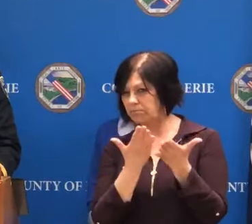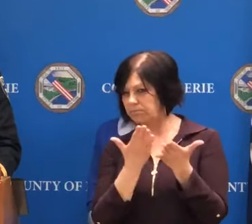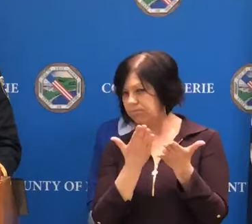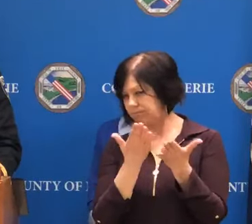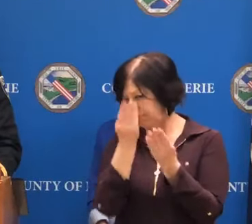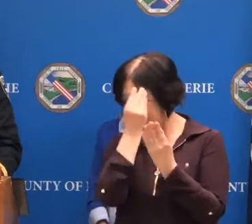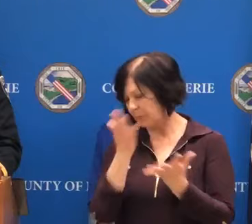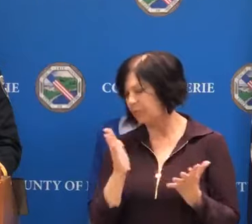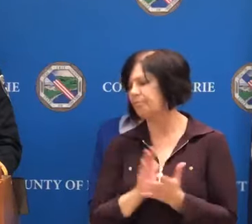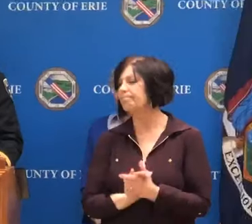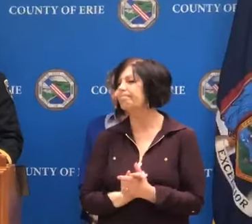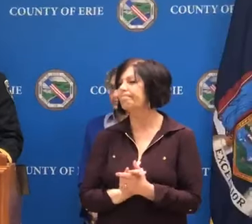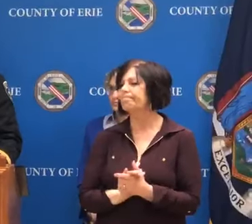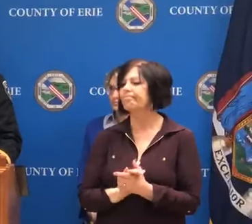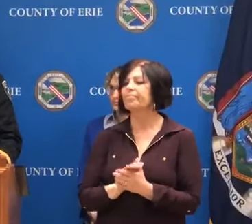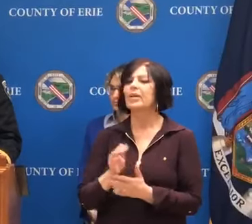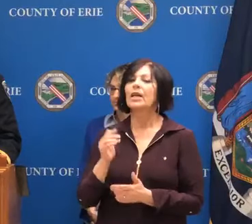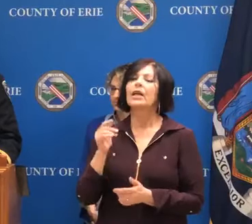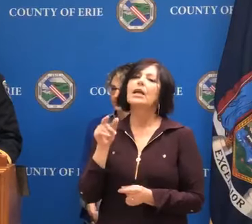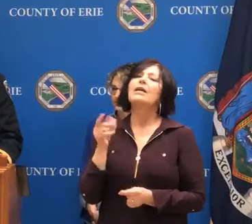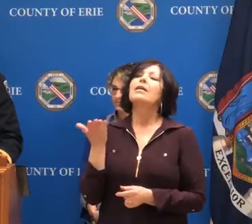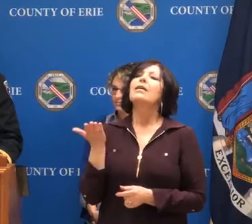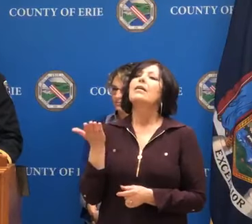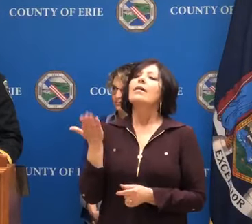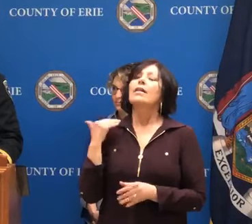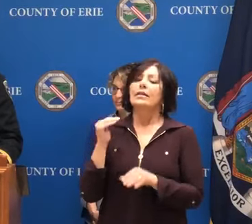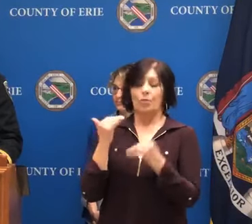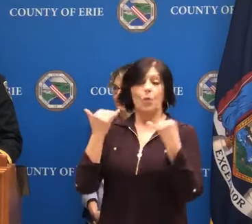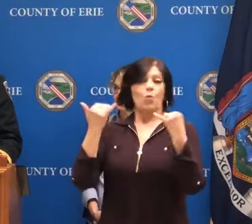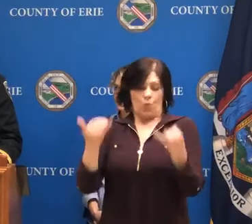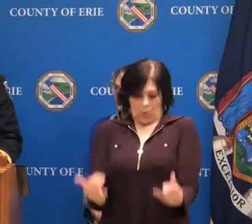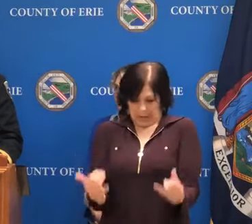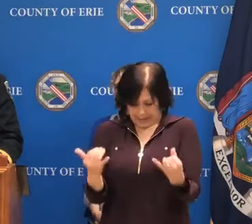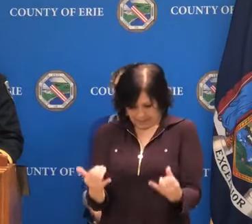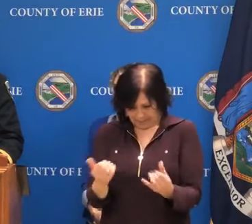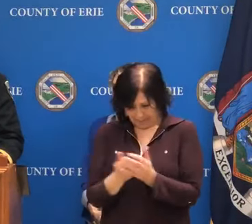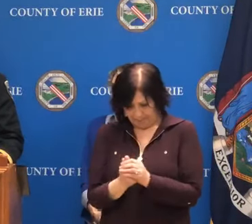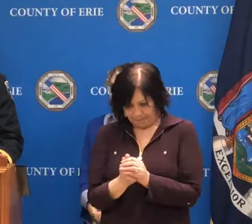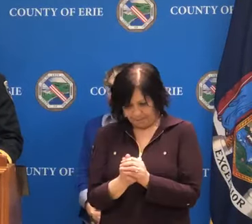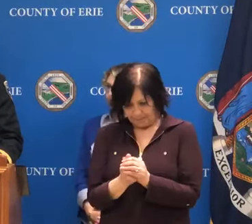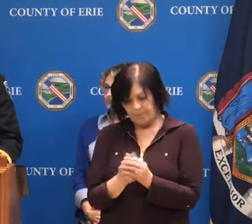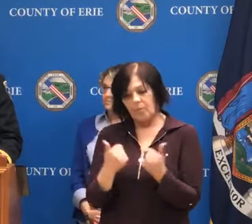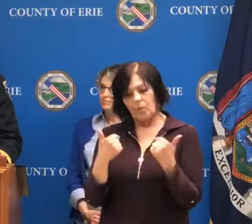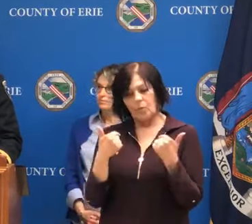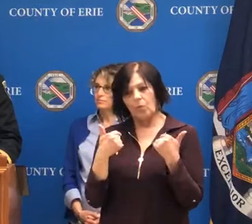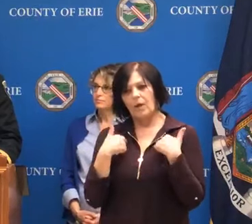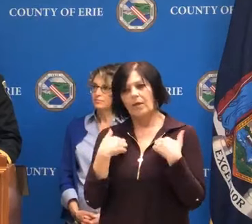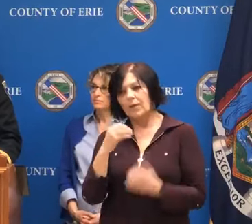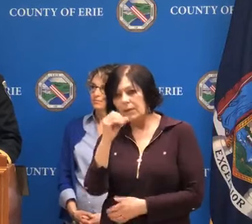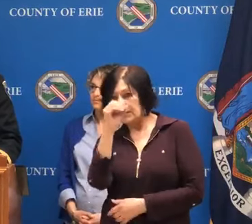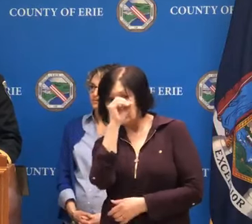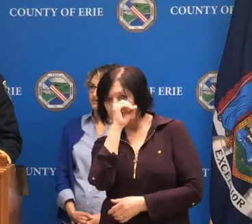being reported last night on social media. At this date and time, we have